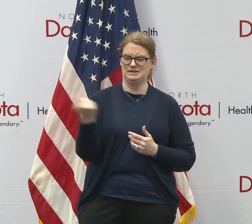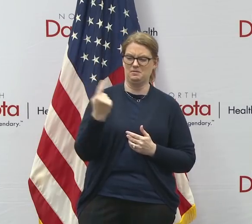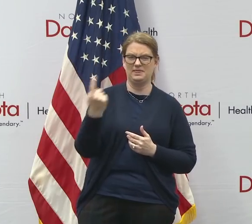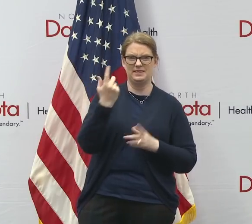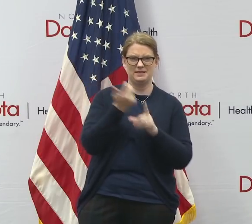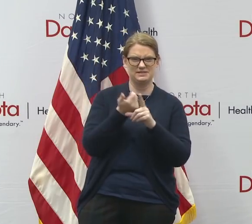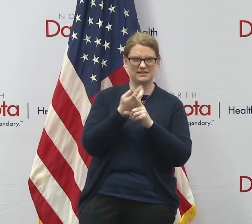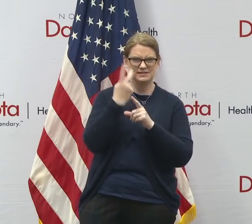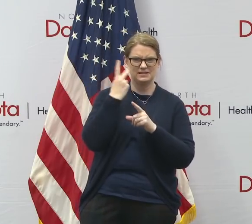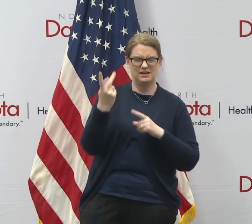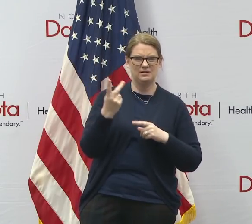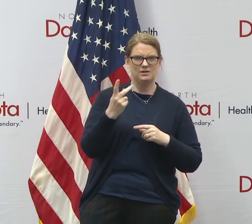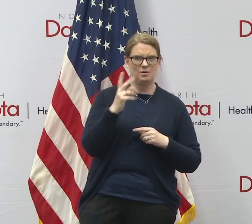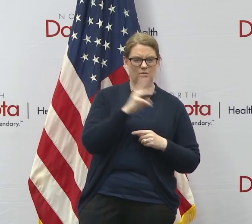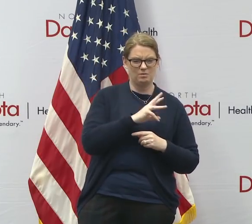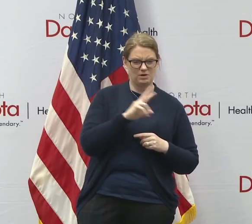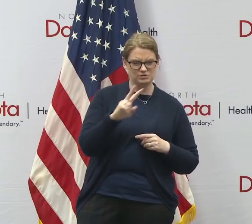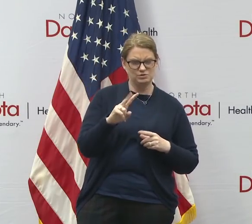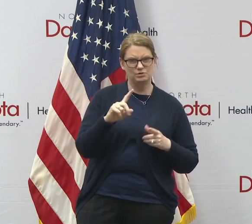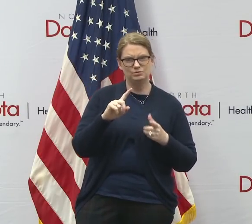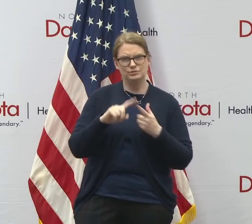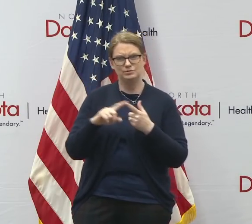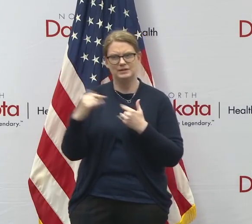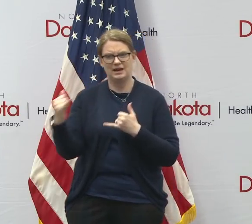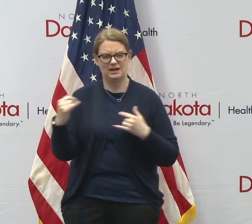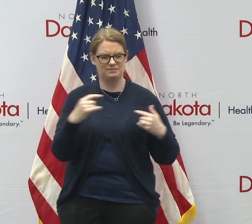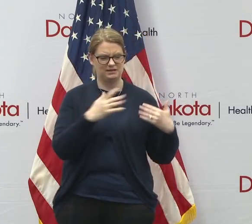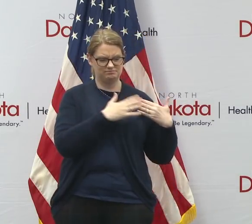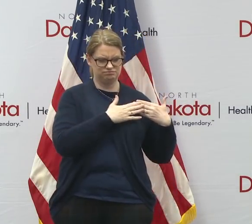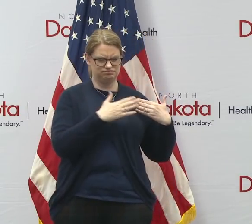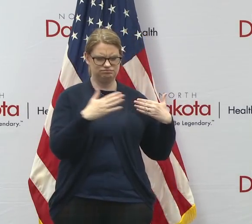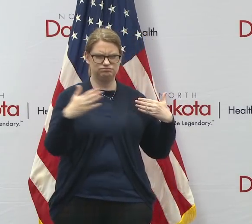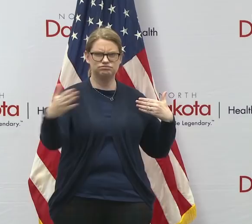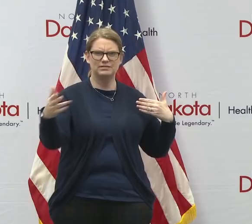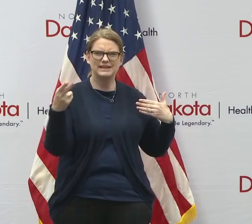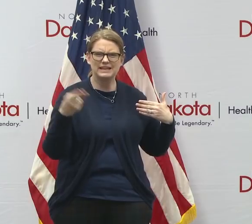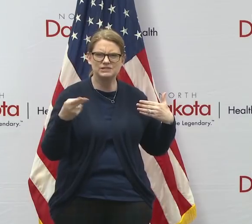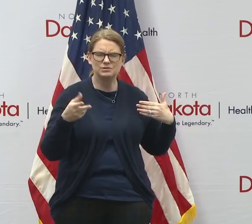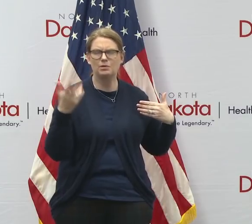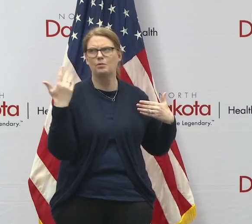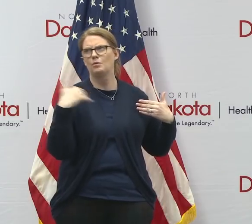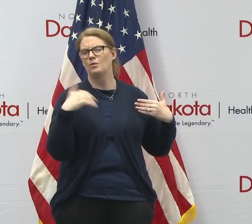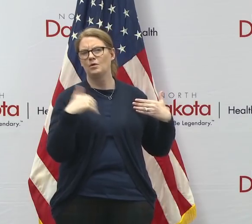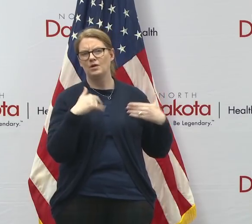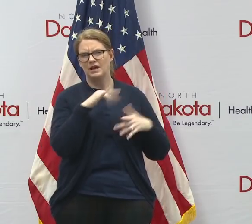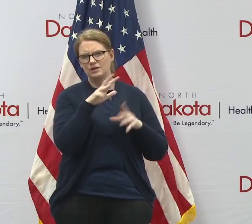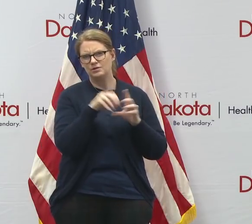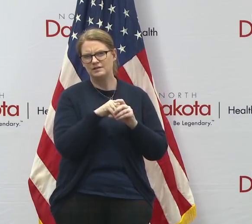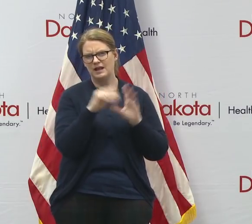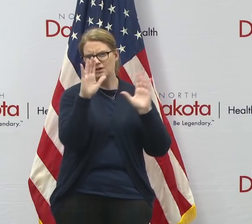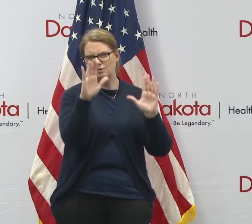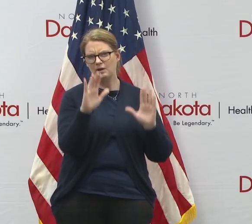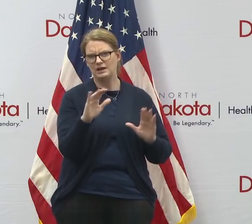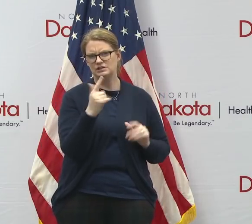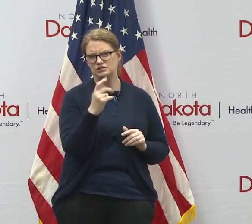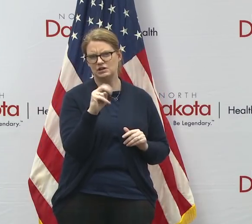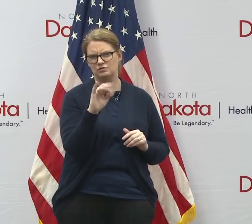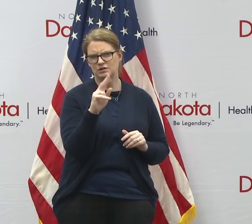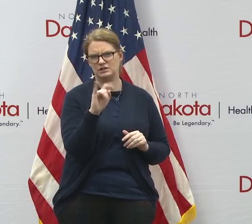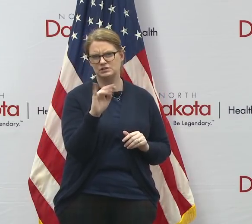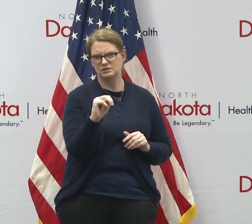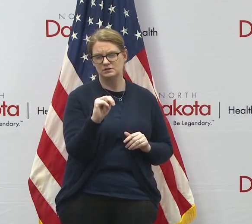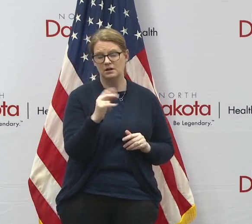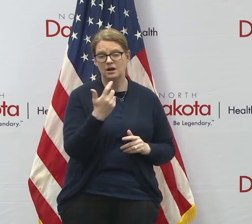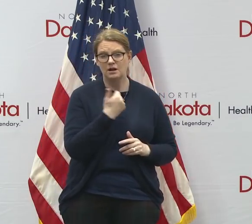War II through today, part of that greatest generation. So with that, we extend our